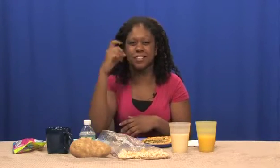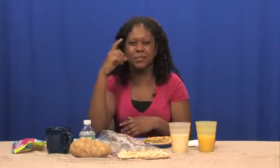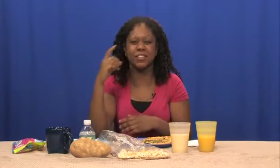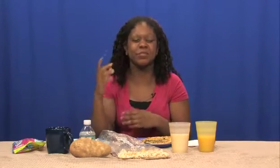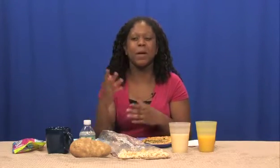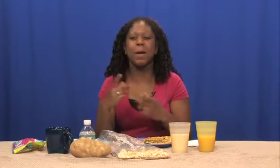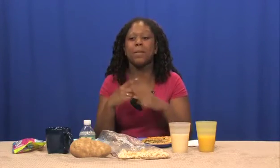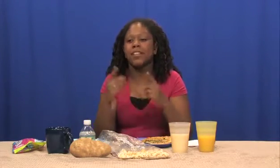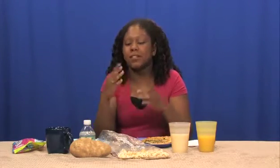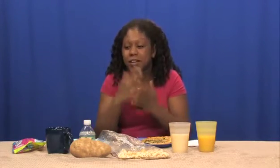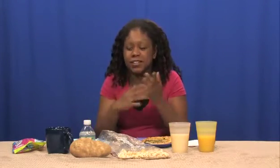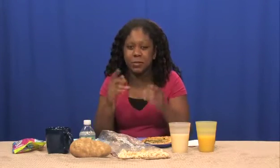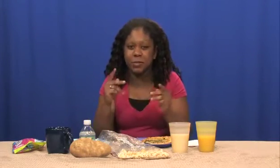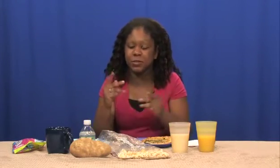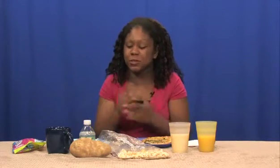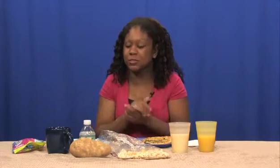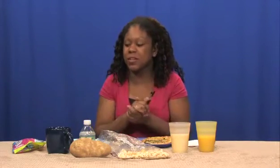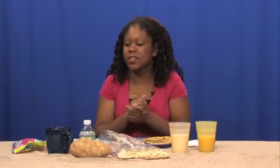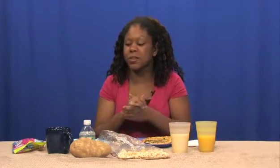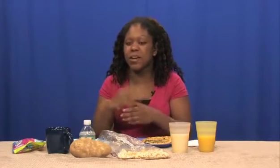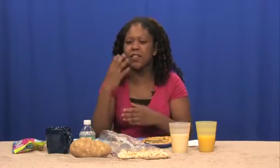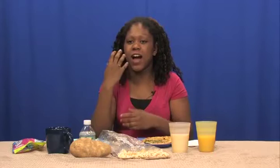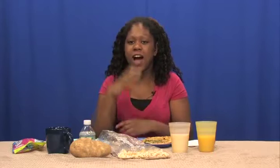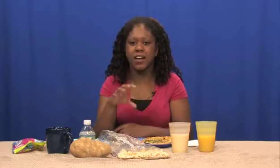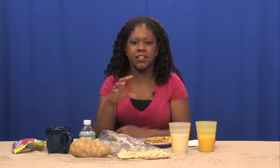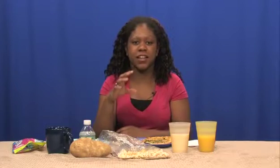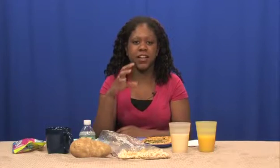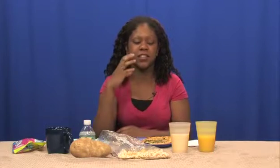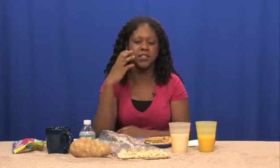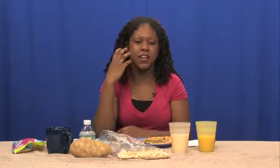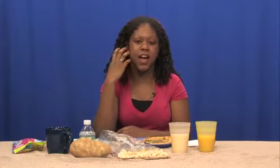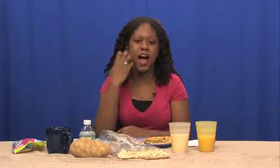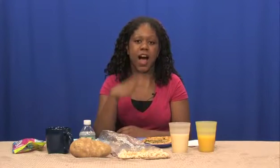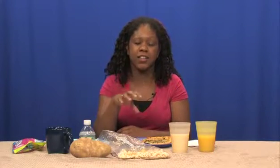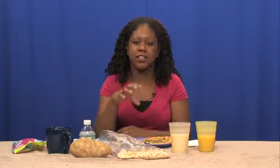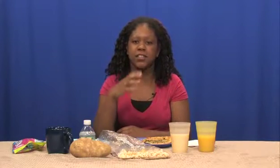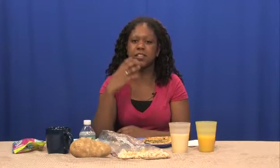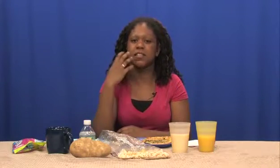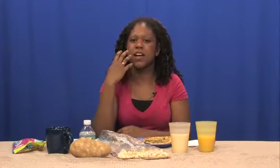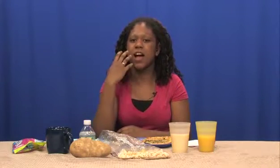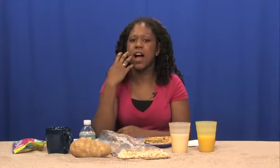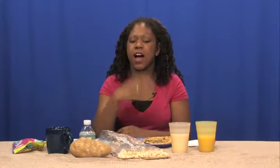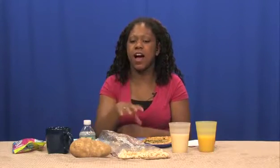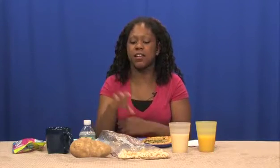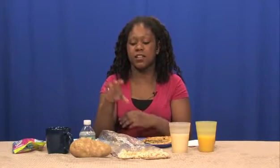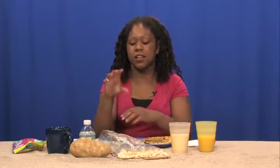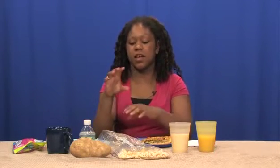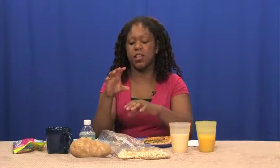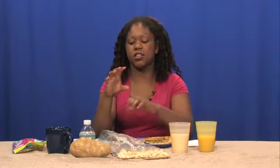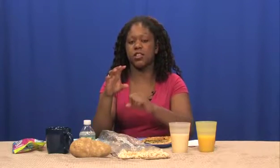summer. But some people do. So we have hot like this, hot, hot. Then